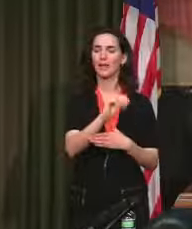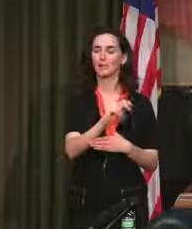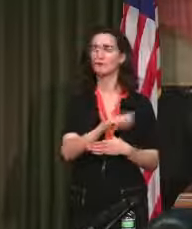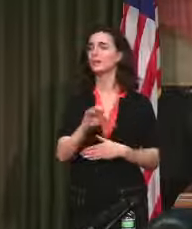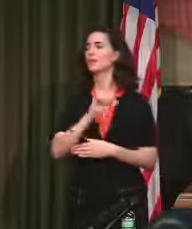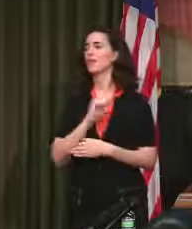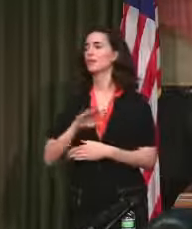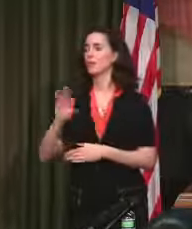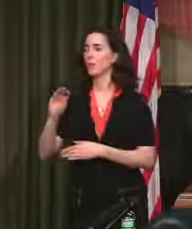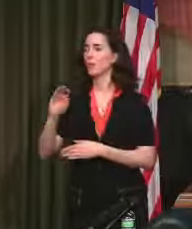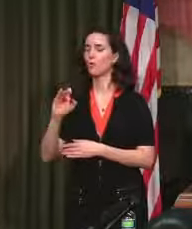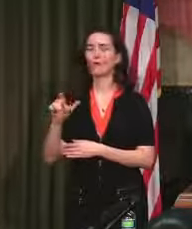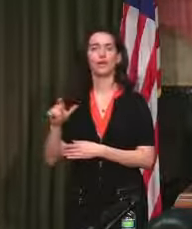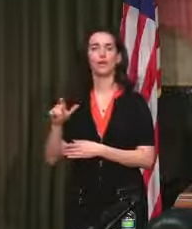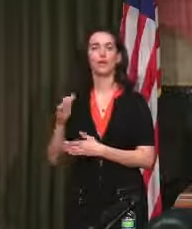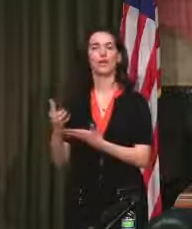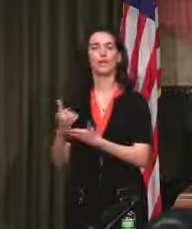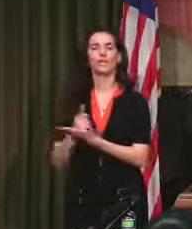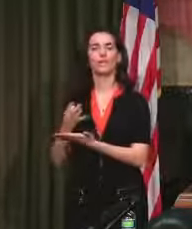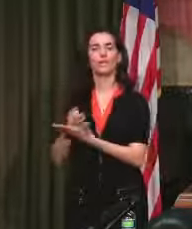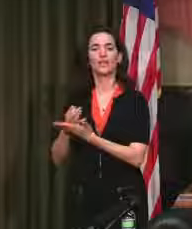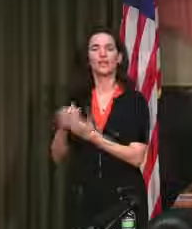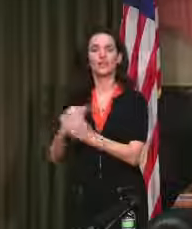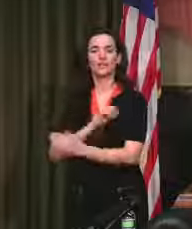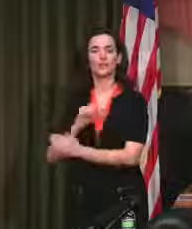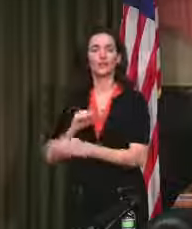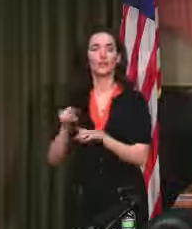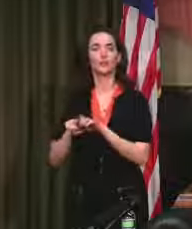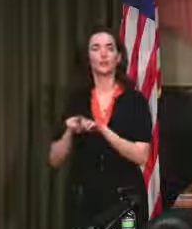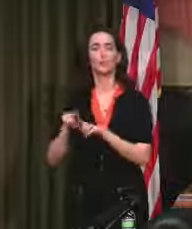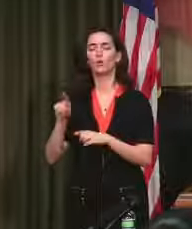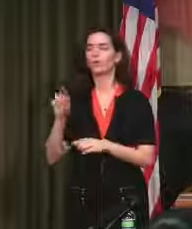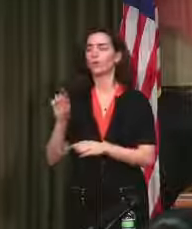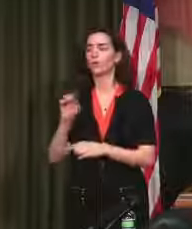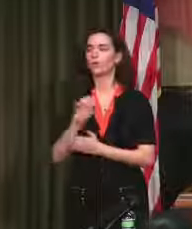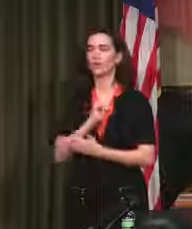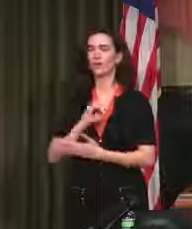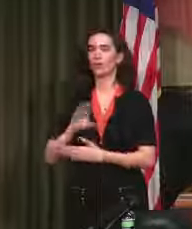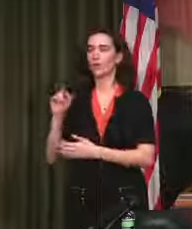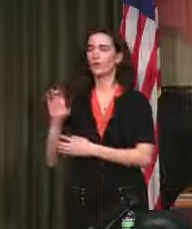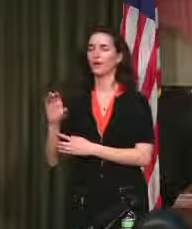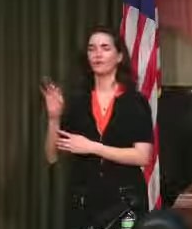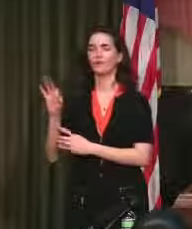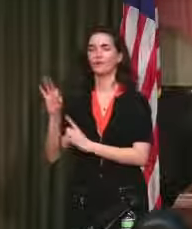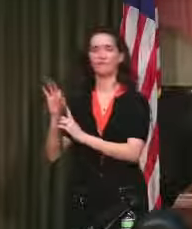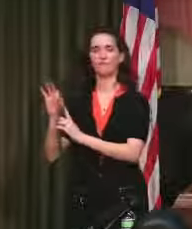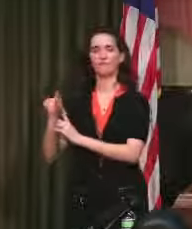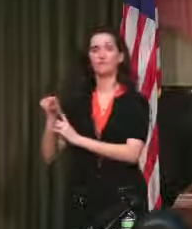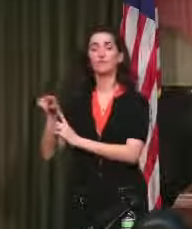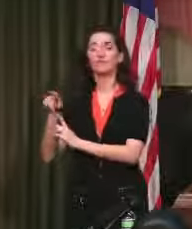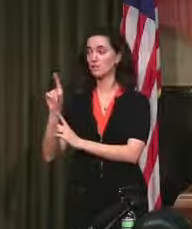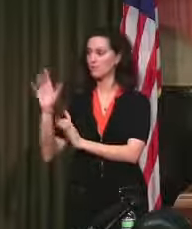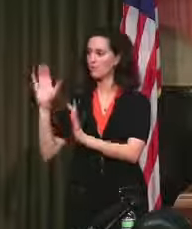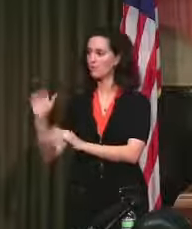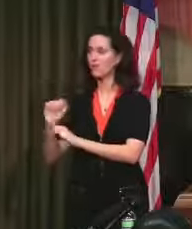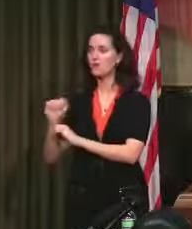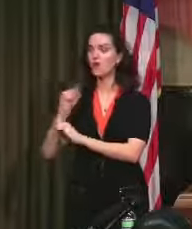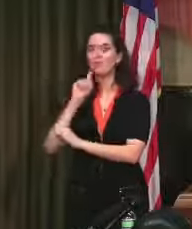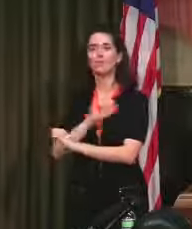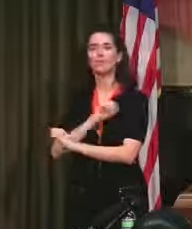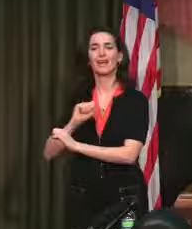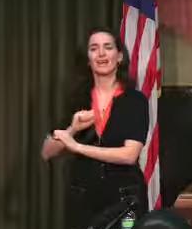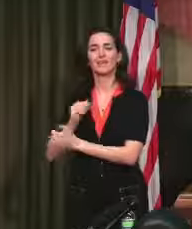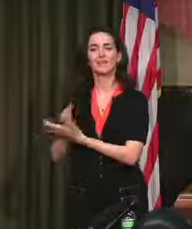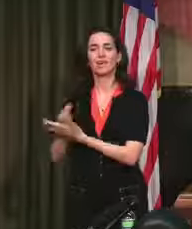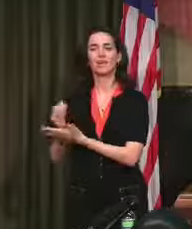Revenue and Fisk in the Senate, also Senator Eric LaFleur, who did a tremendous job, Senate Finance Committee chairman,